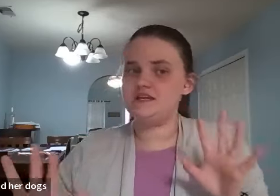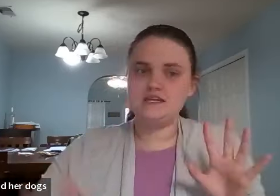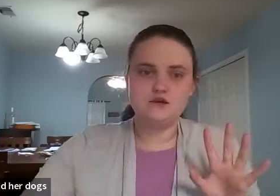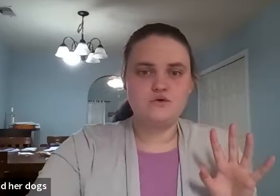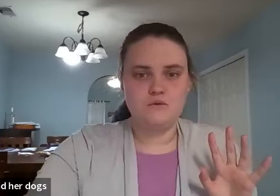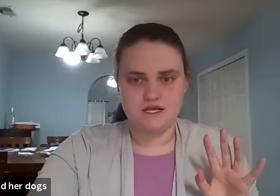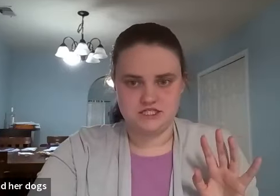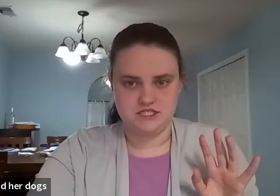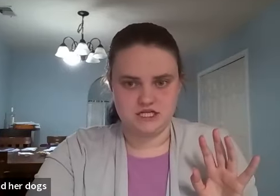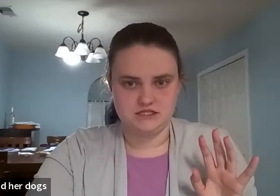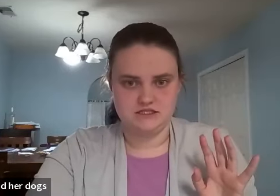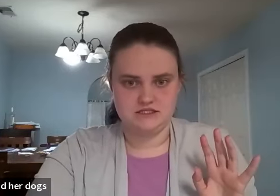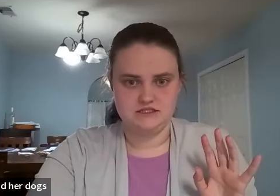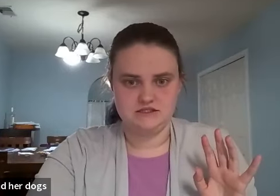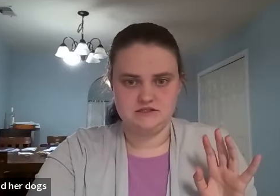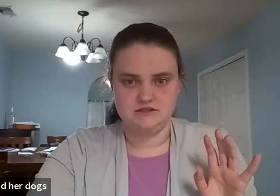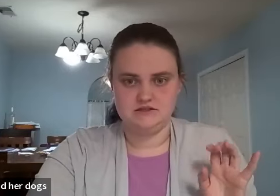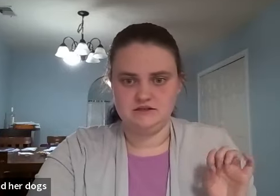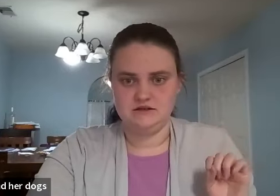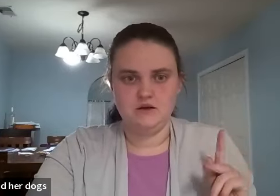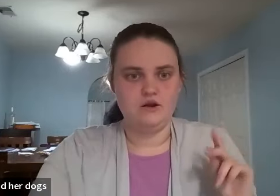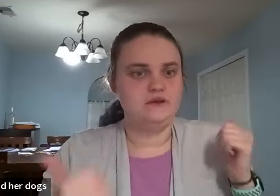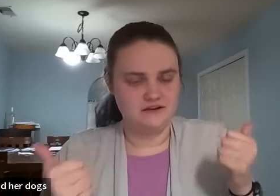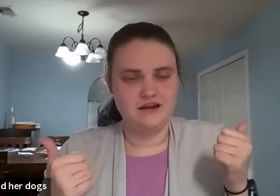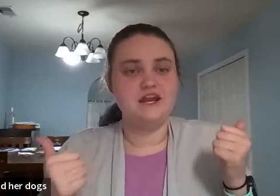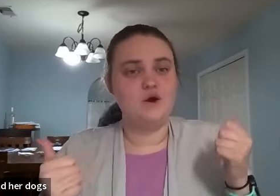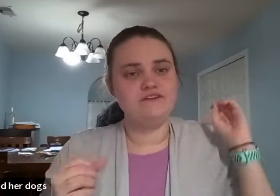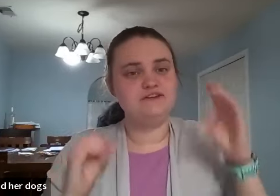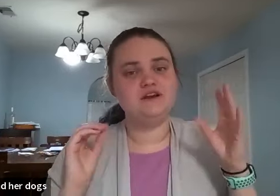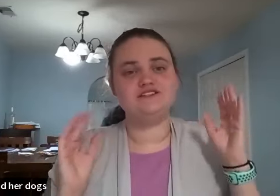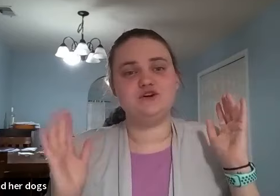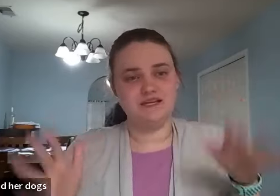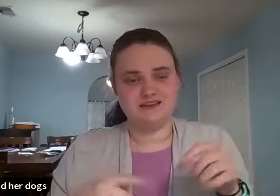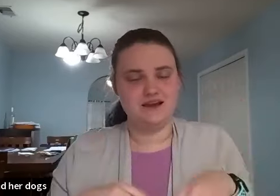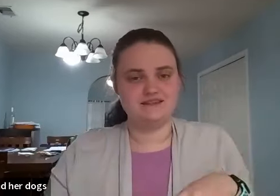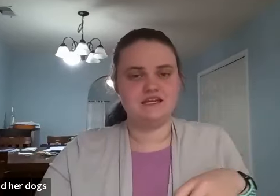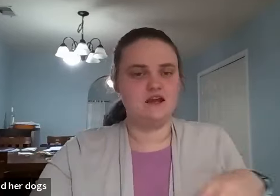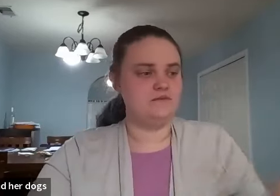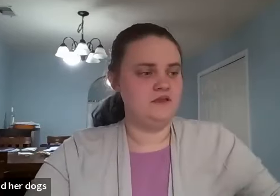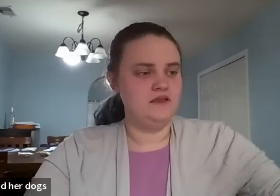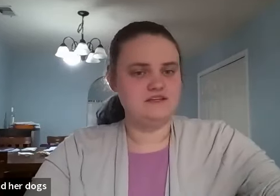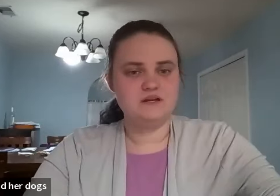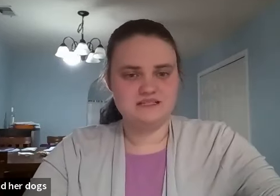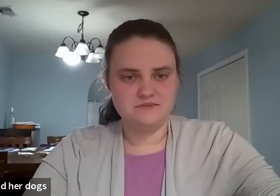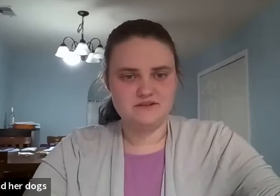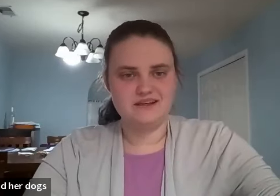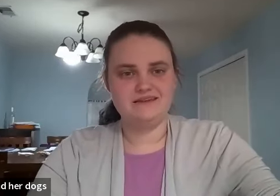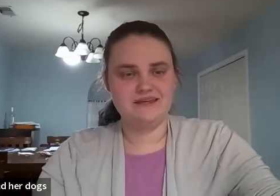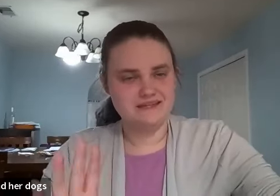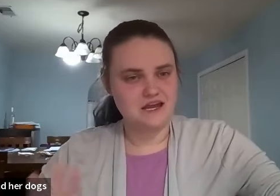any questions? Are we good? I know I've given you guys so many signs, and that's what I typically, that is kind of